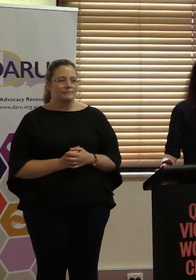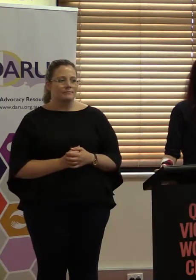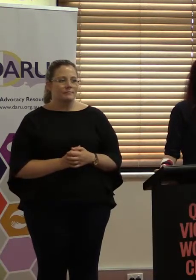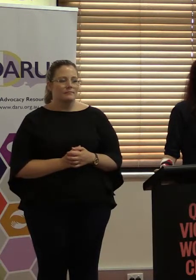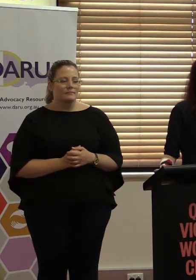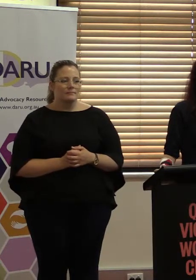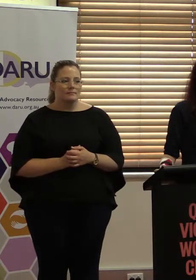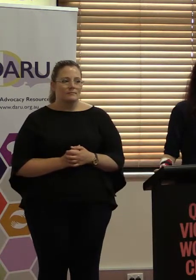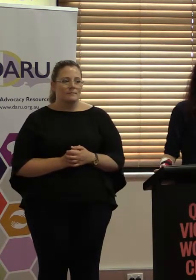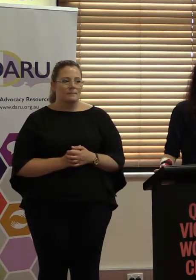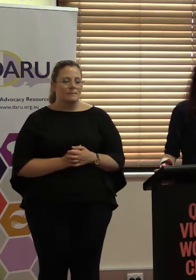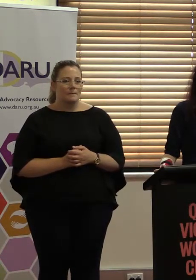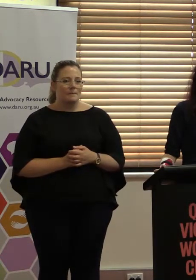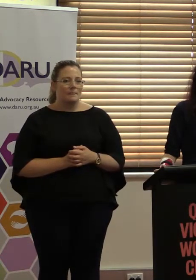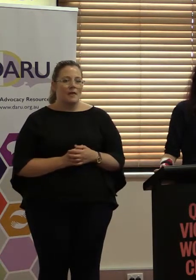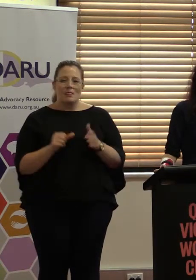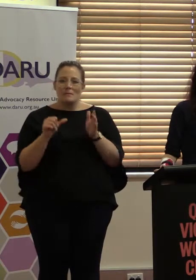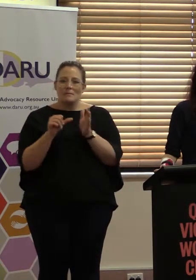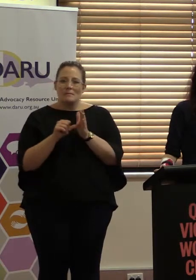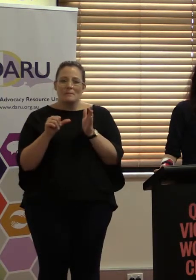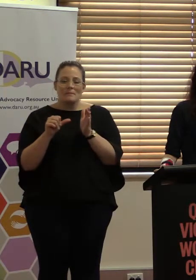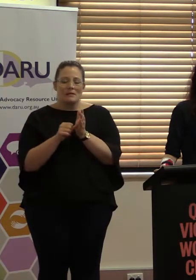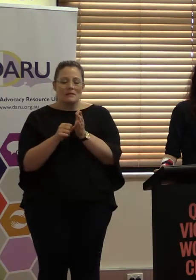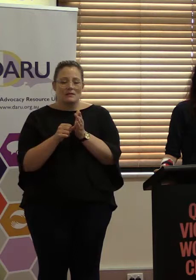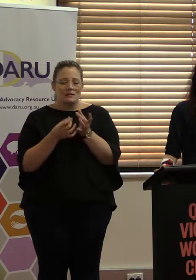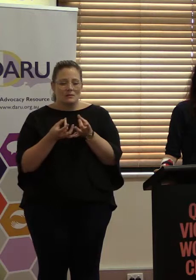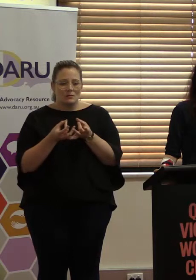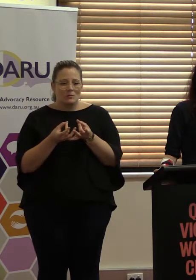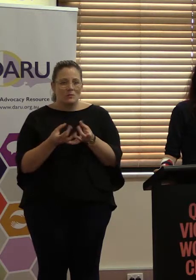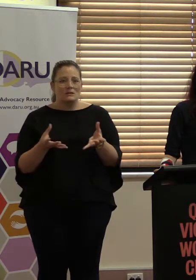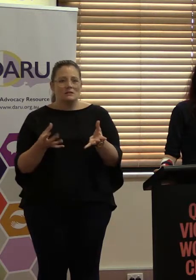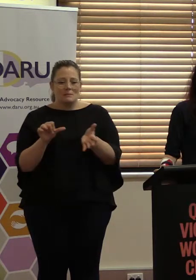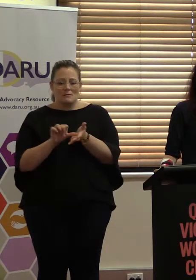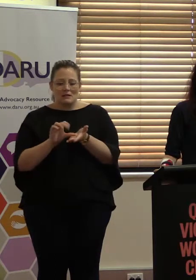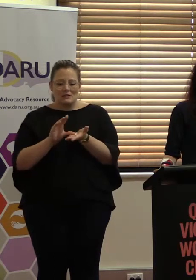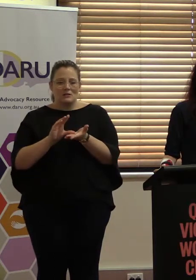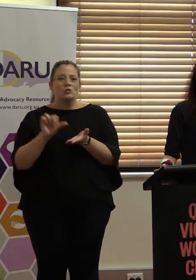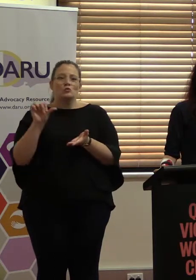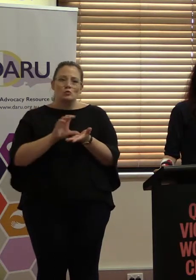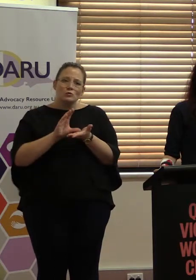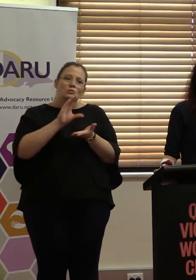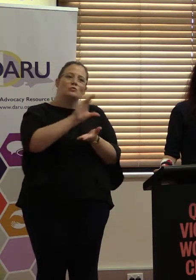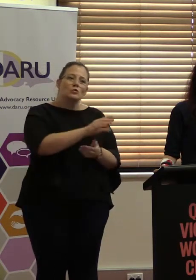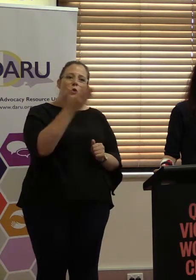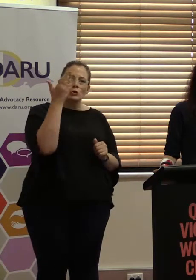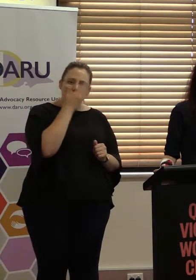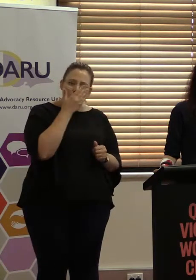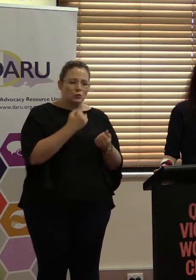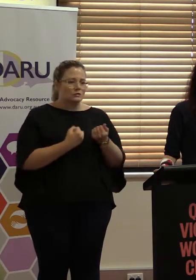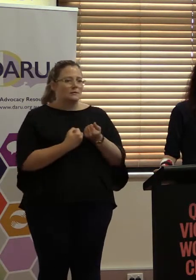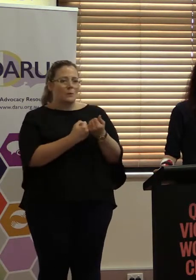that apparently are not good enough to spend resourcing teachers and schools to support kids with